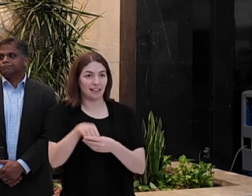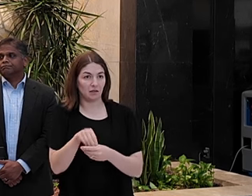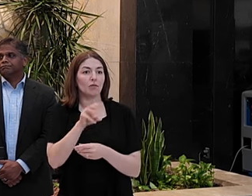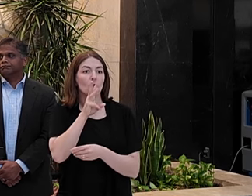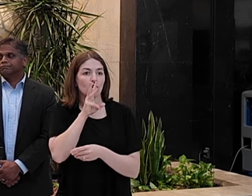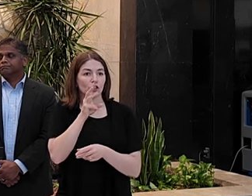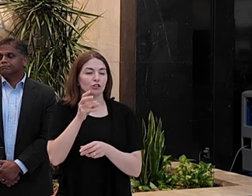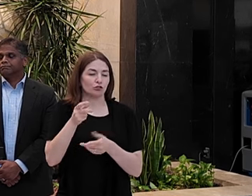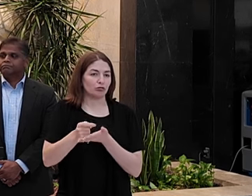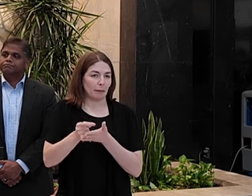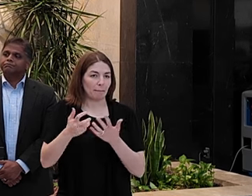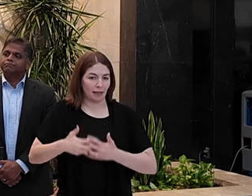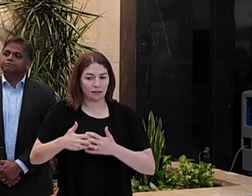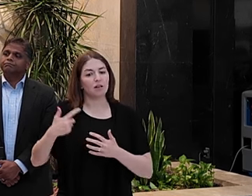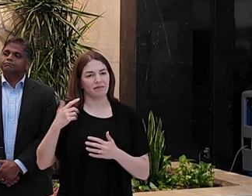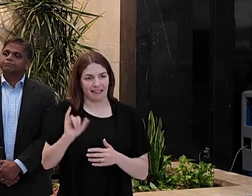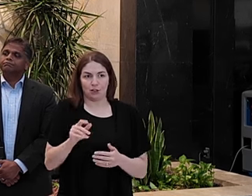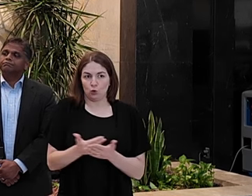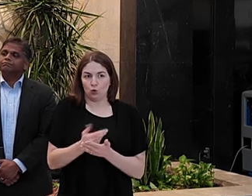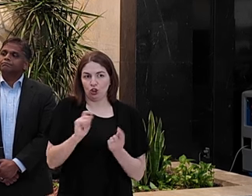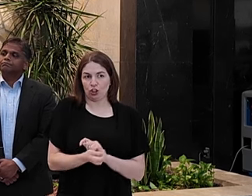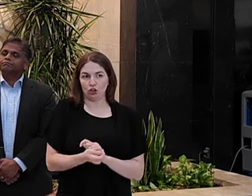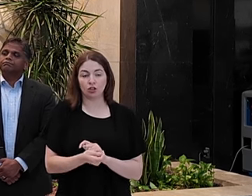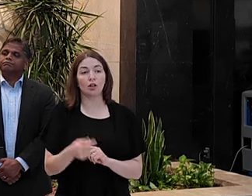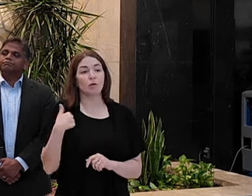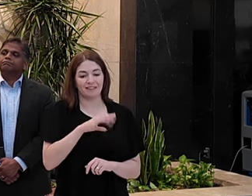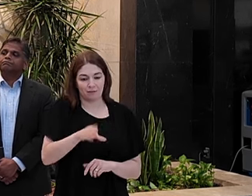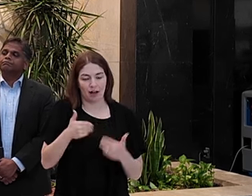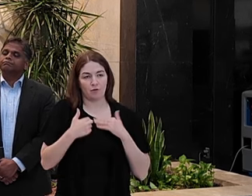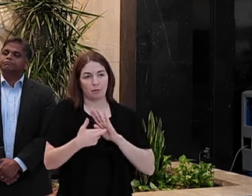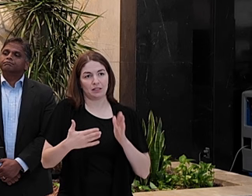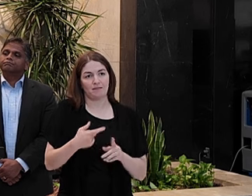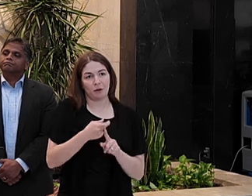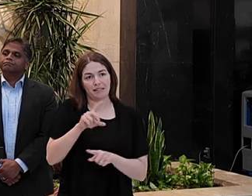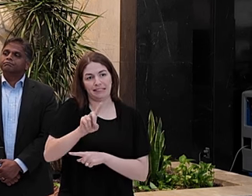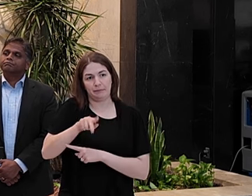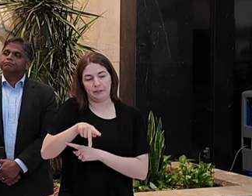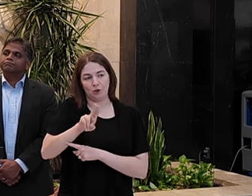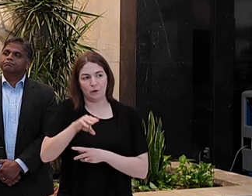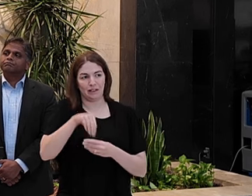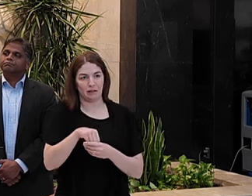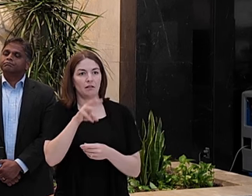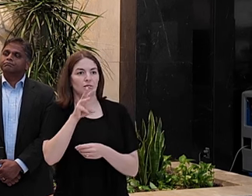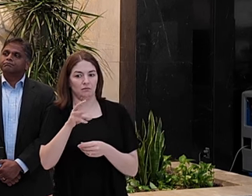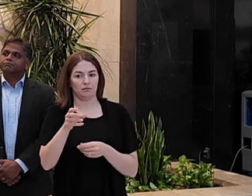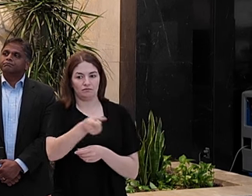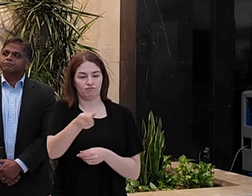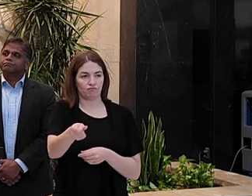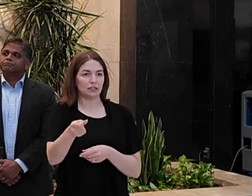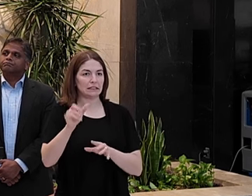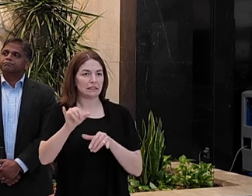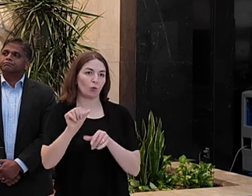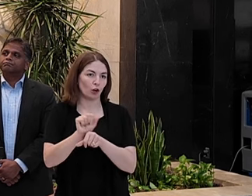Never before have we had an executive leadership from DPU housed right at the water treatment plant. And his job and his roles in taking on